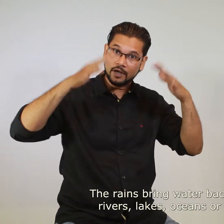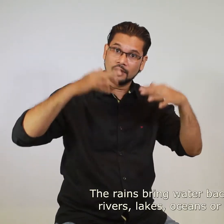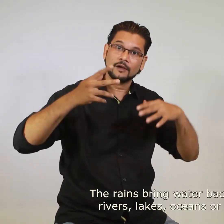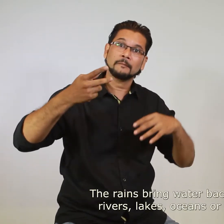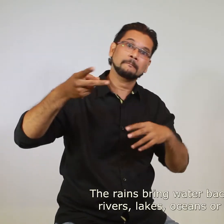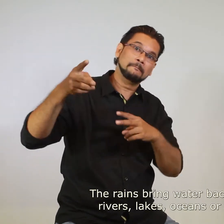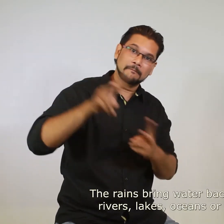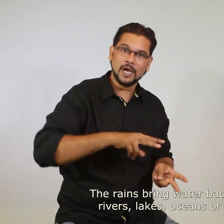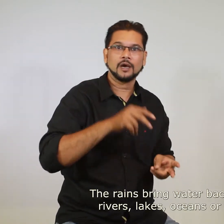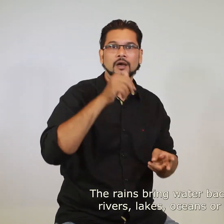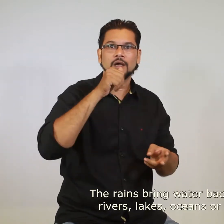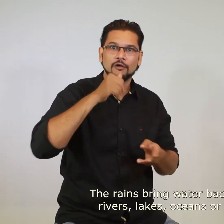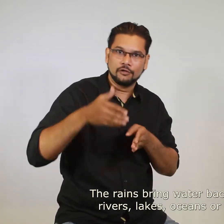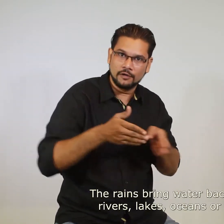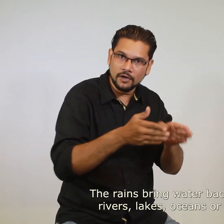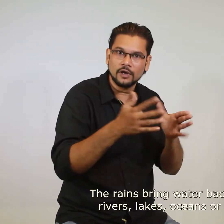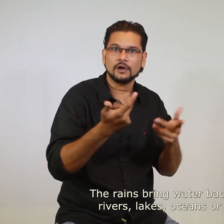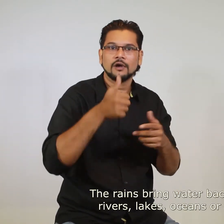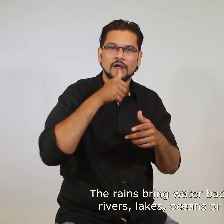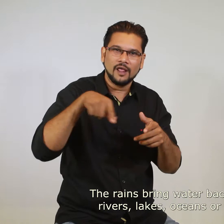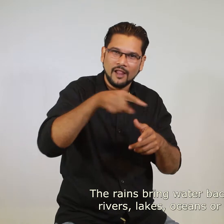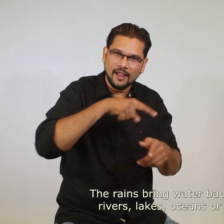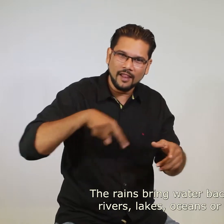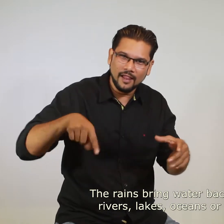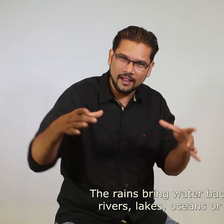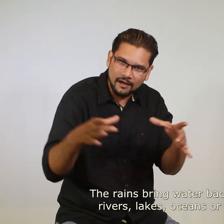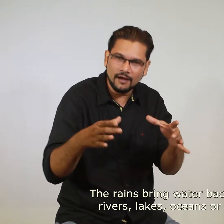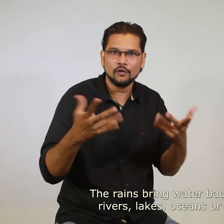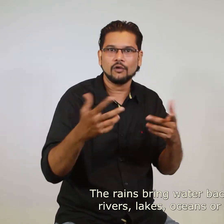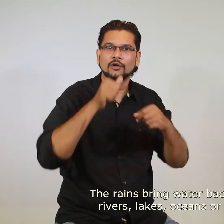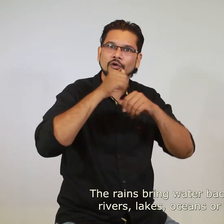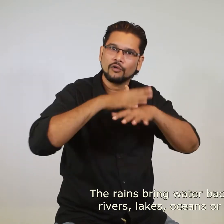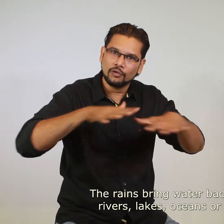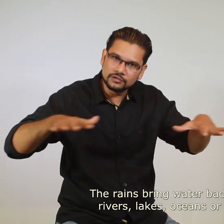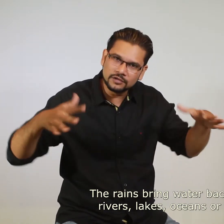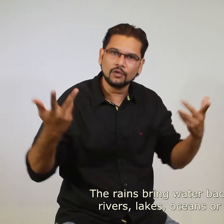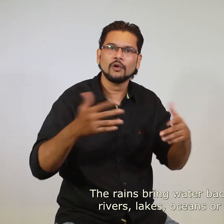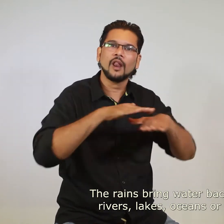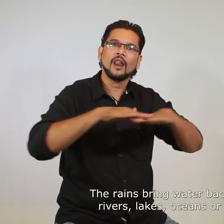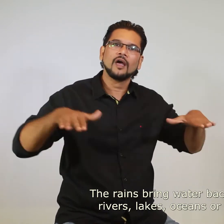The rains bring water back into the rivers, lakes, oceans, or on land.